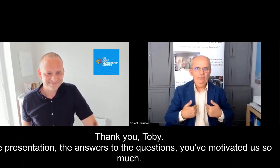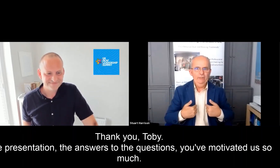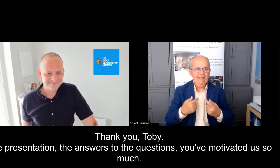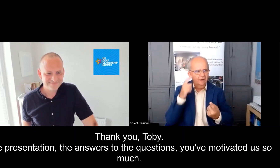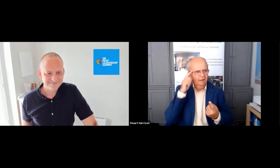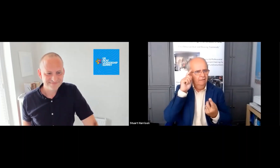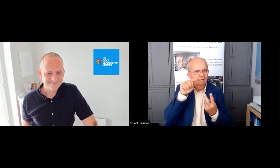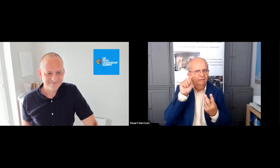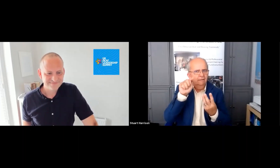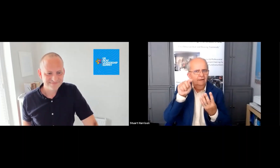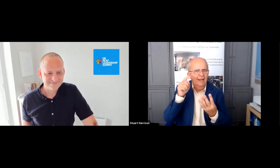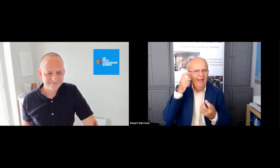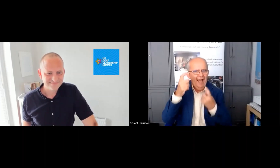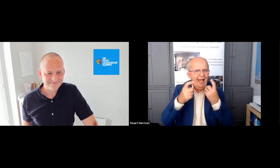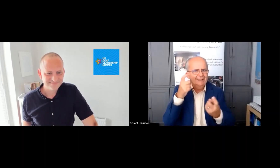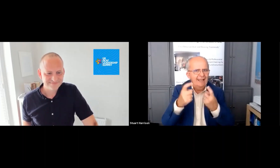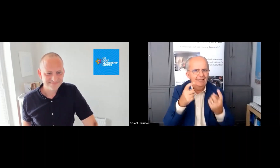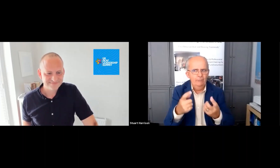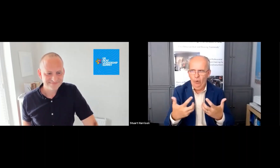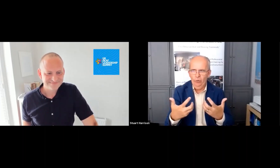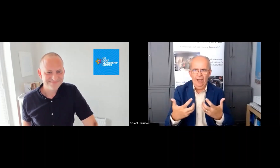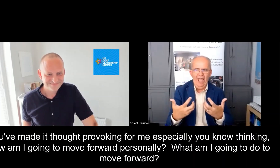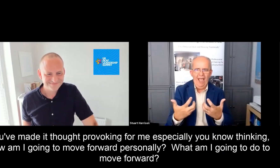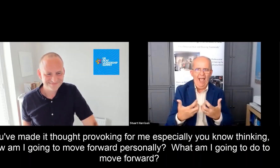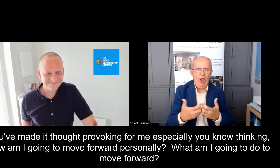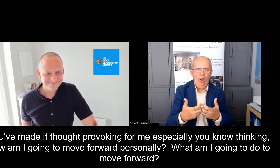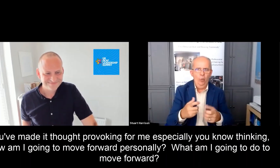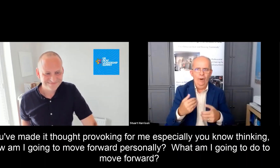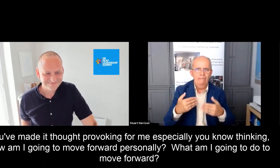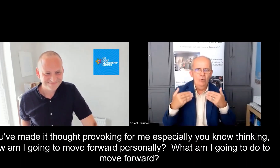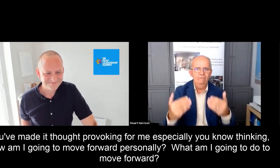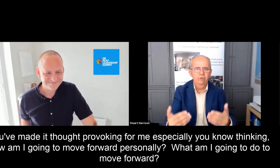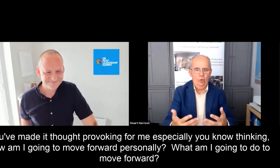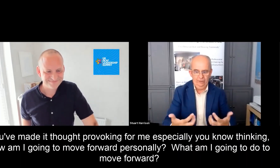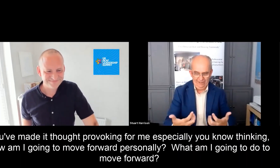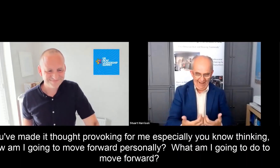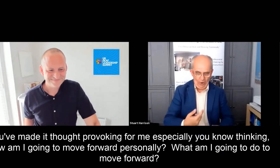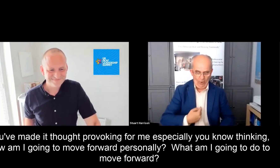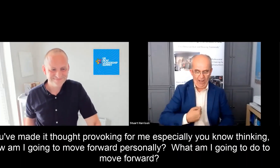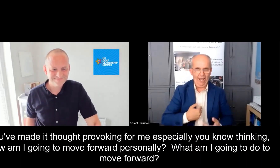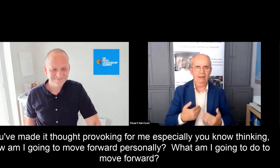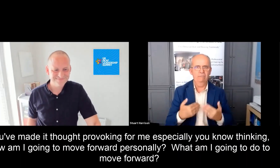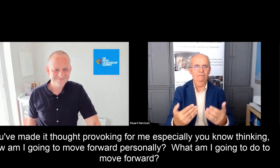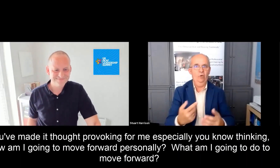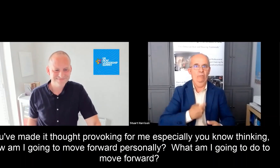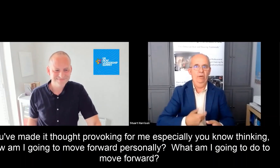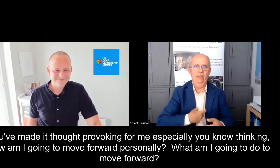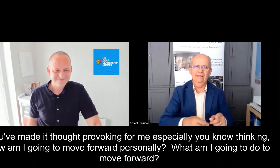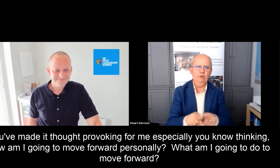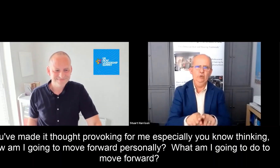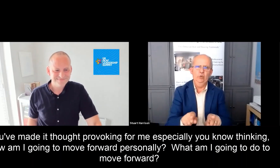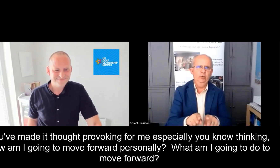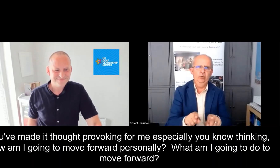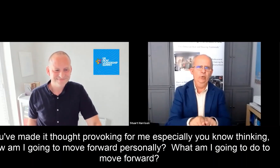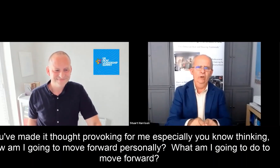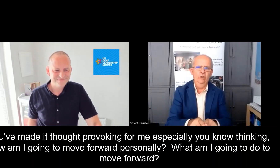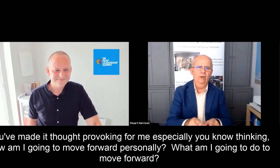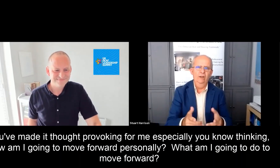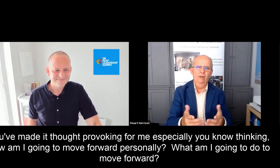much, and you know, you've made it thought-provoking for me, especially, you know, thinking, how am I going to move forward